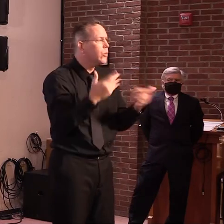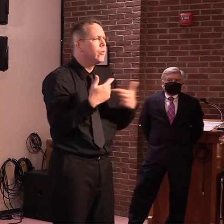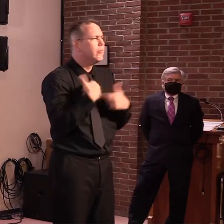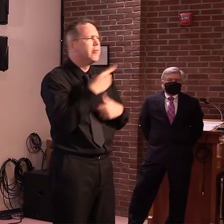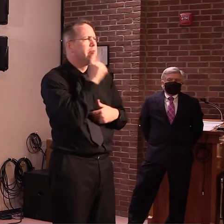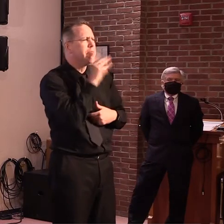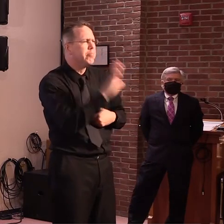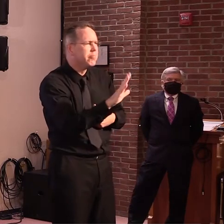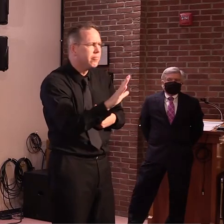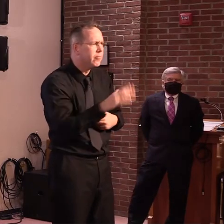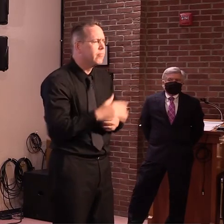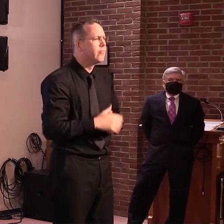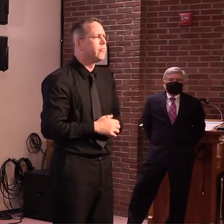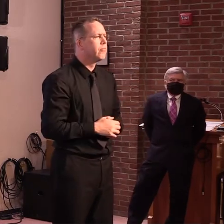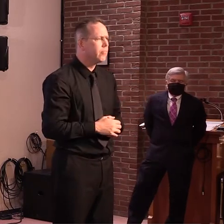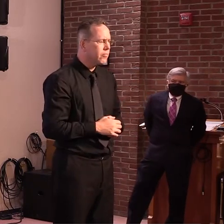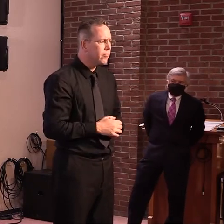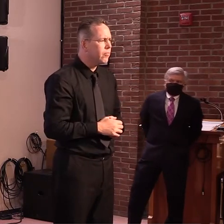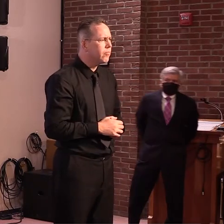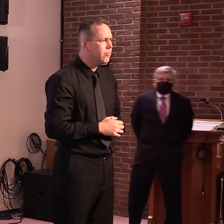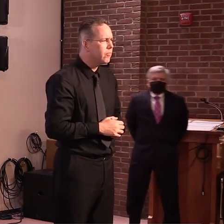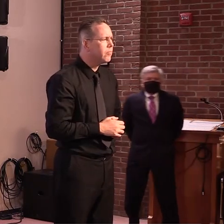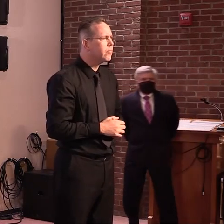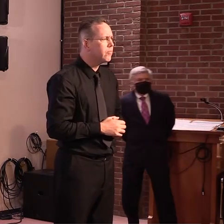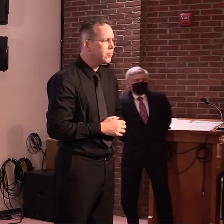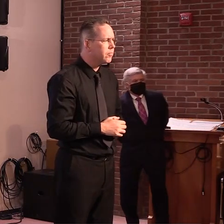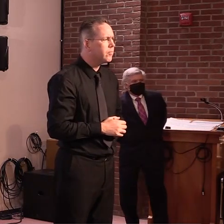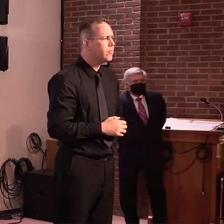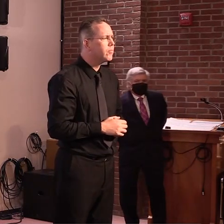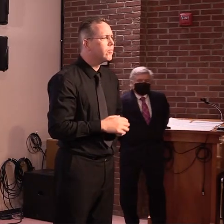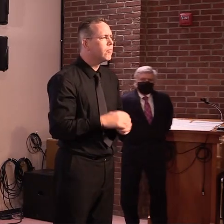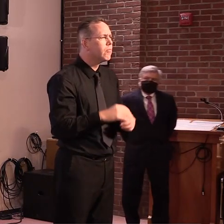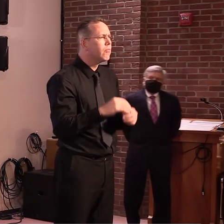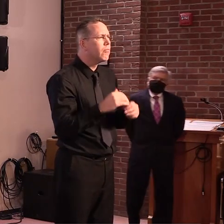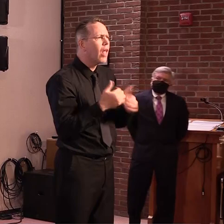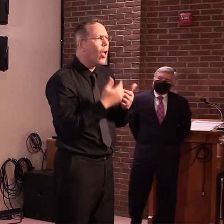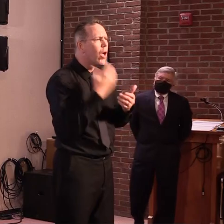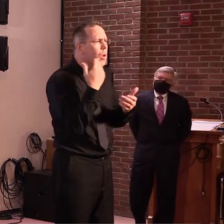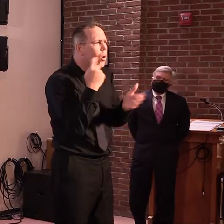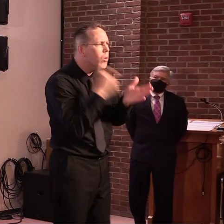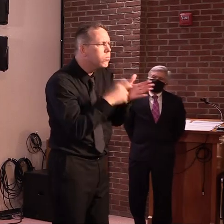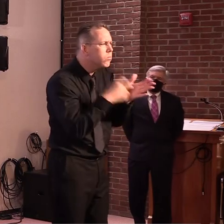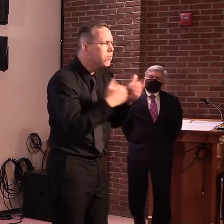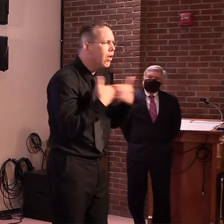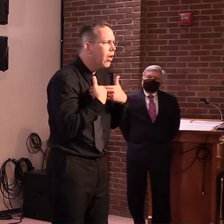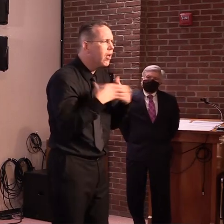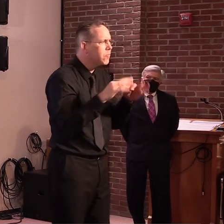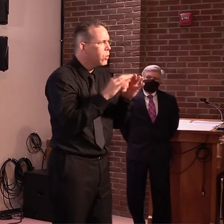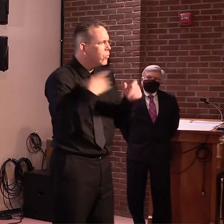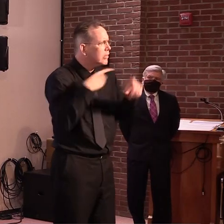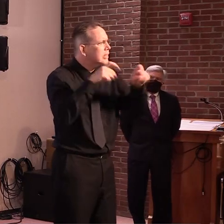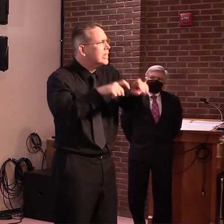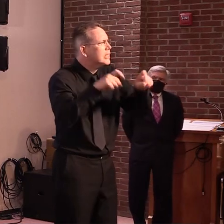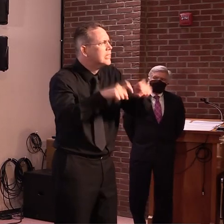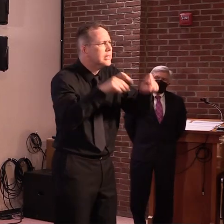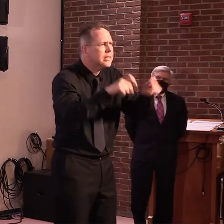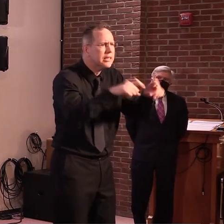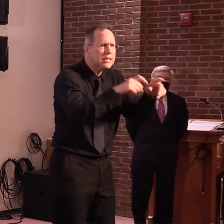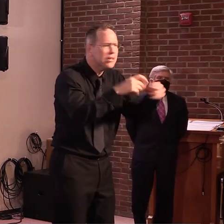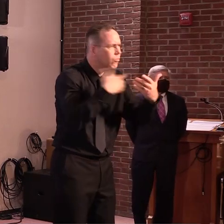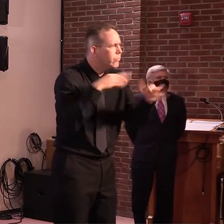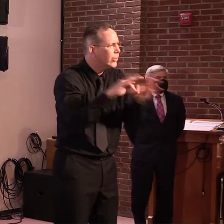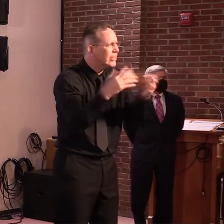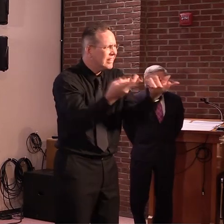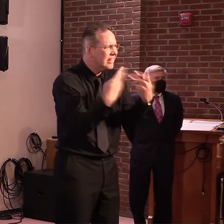incredibly expansive testing we're doing now, and specifically, we've been testing asymptomatic